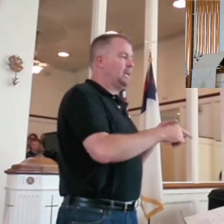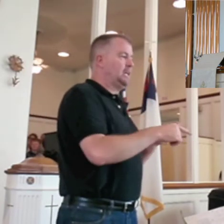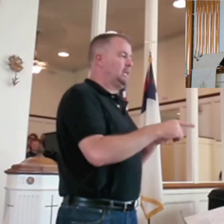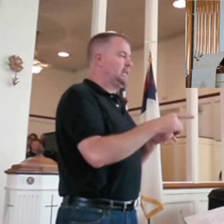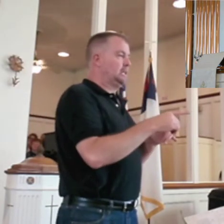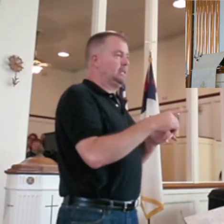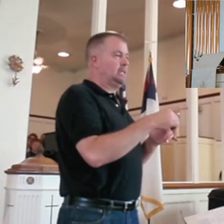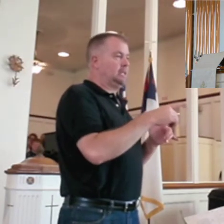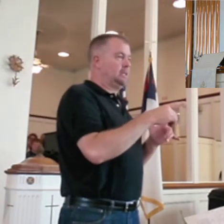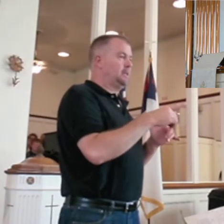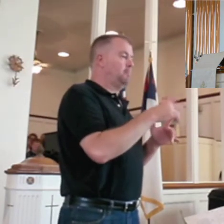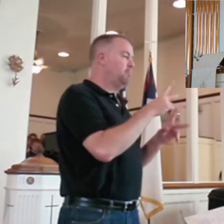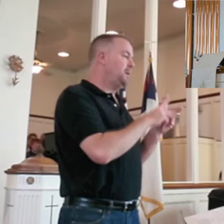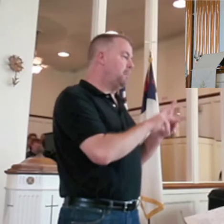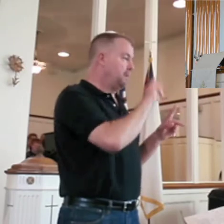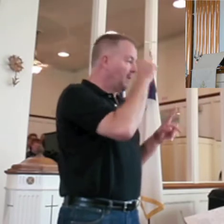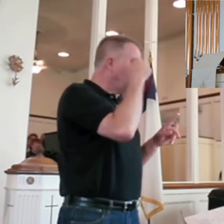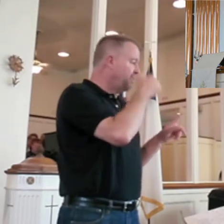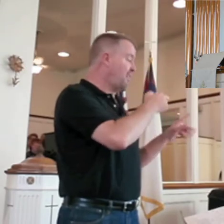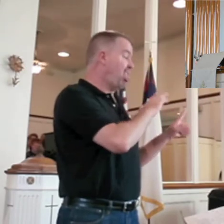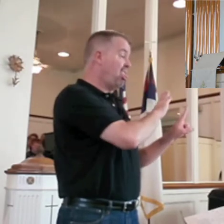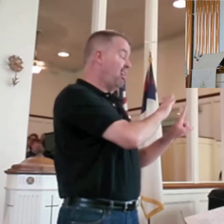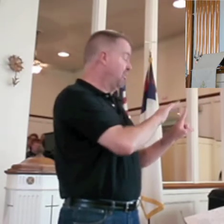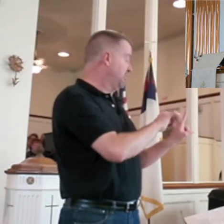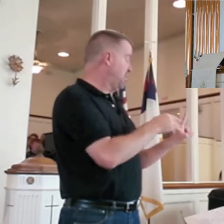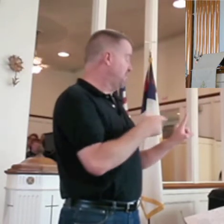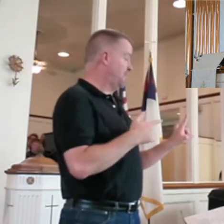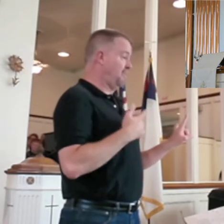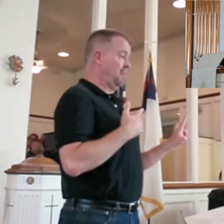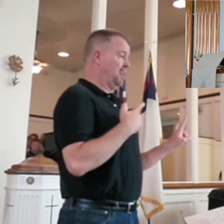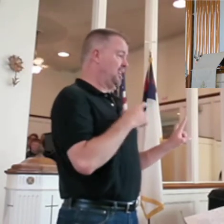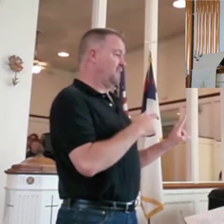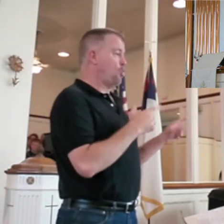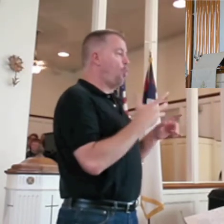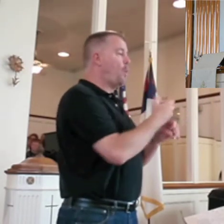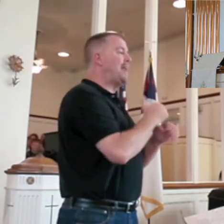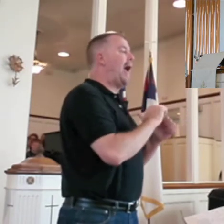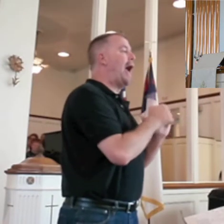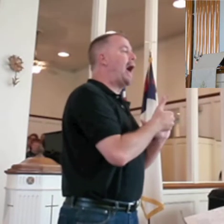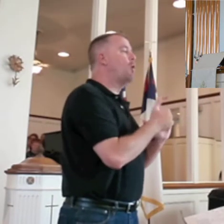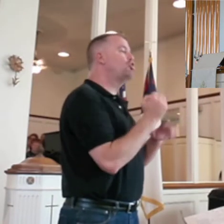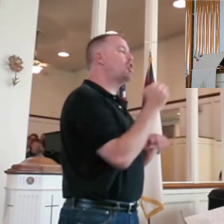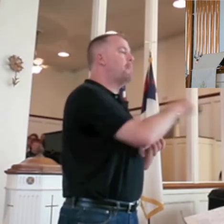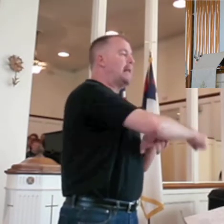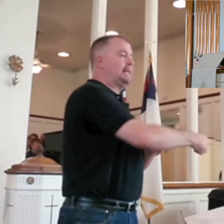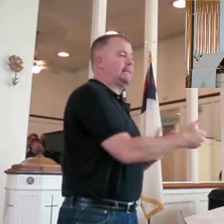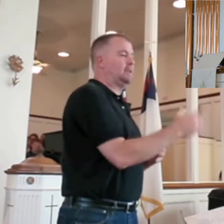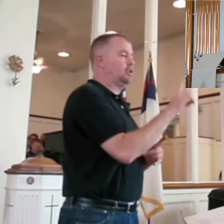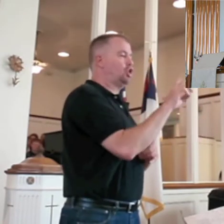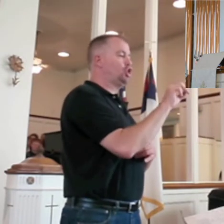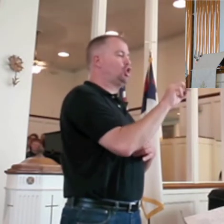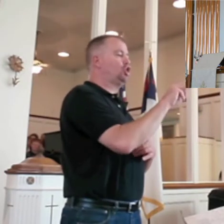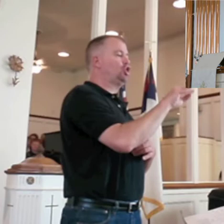a bunch of elected officials thinking that their job is to win by domination.